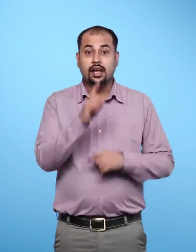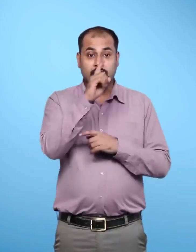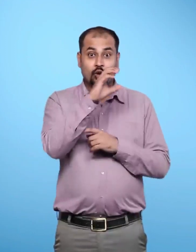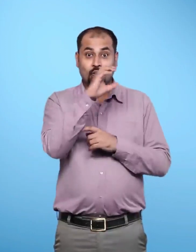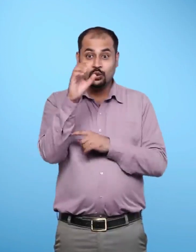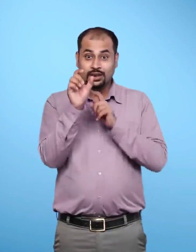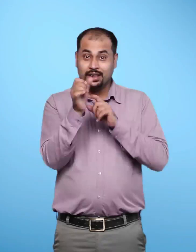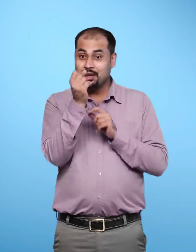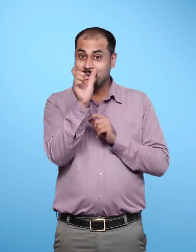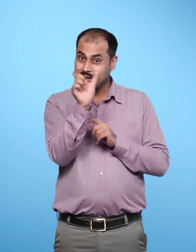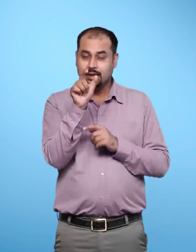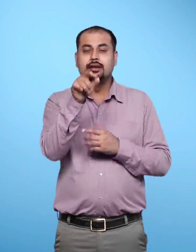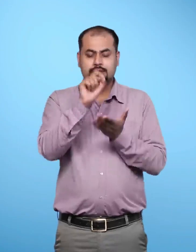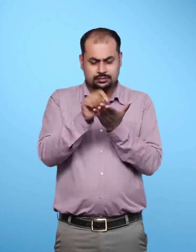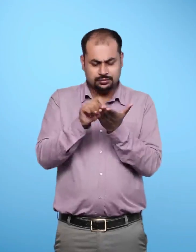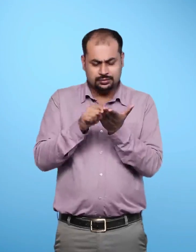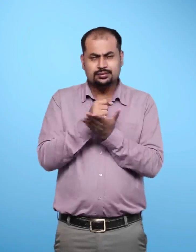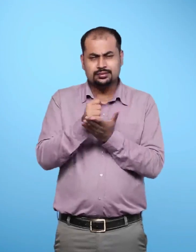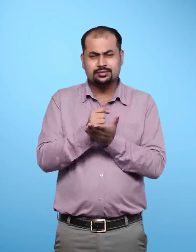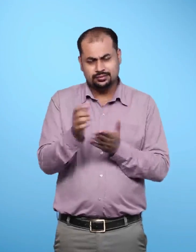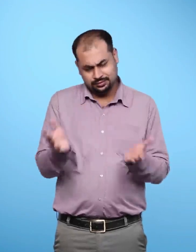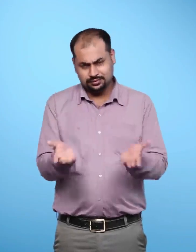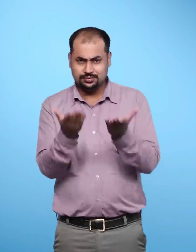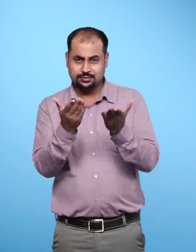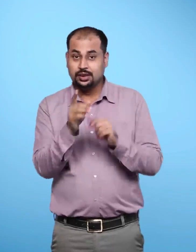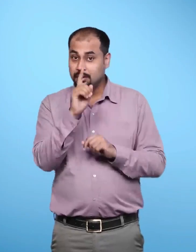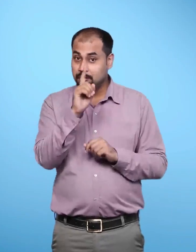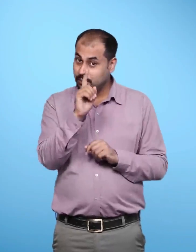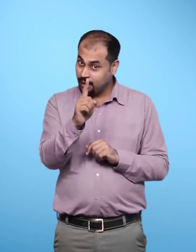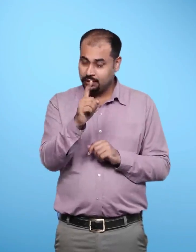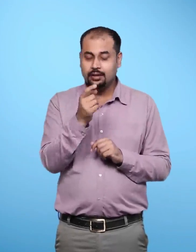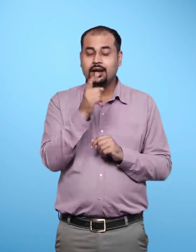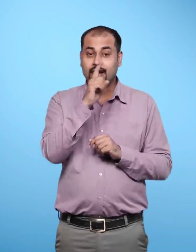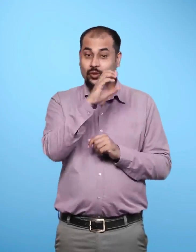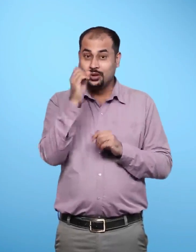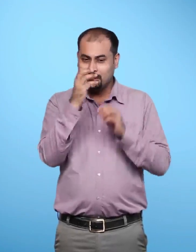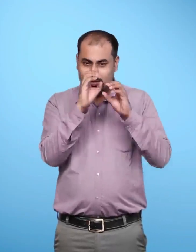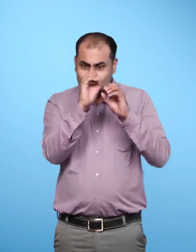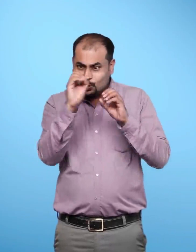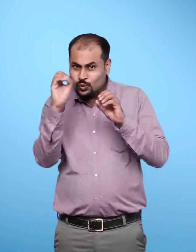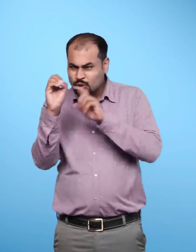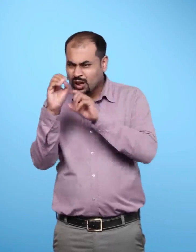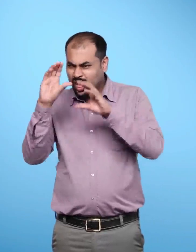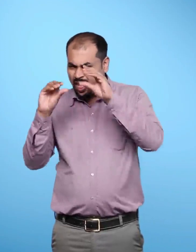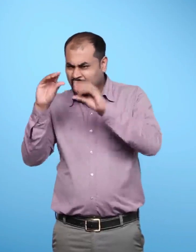Try writing the number 1 crore. Don't get lost in all the